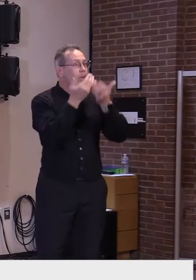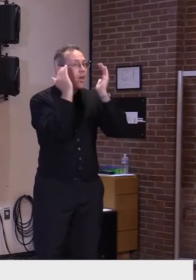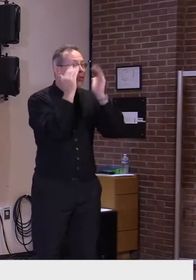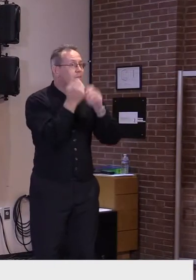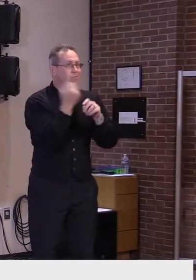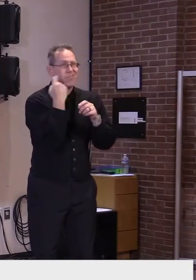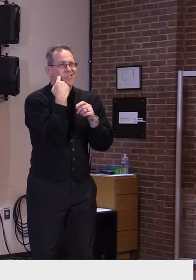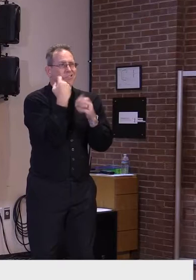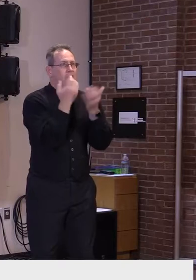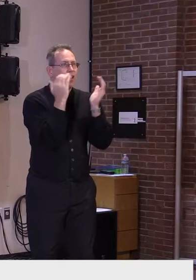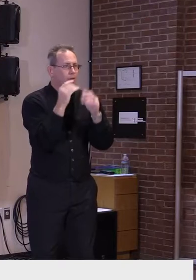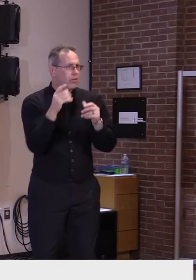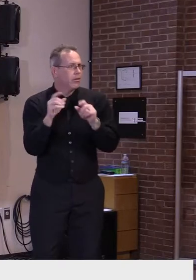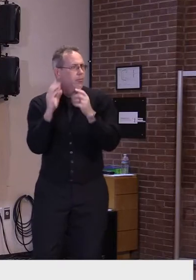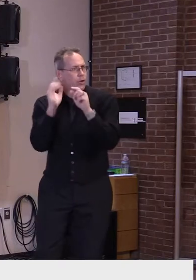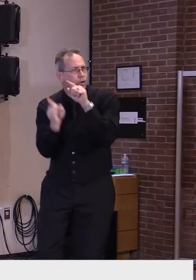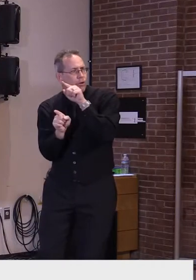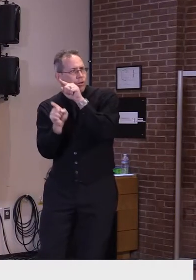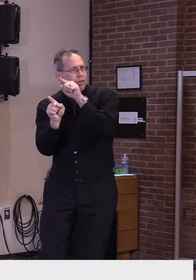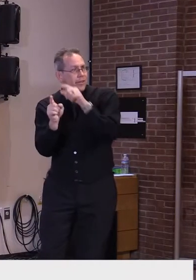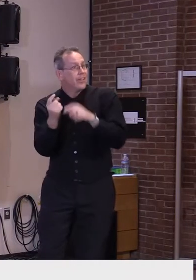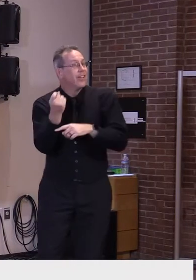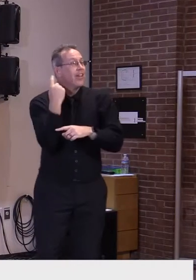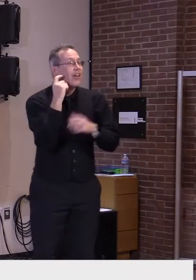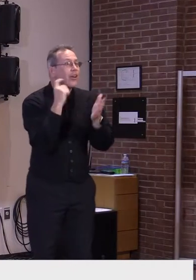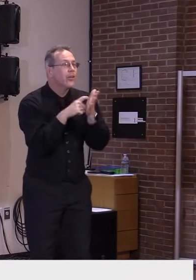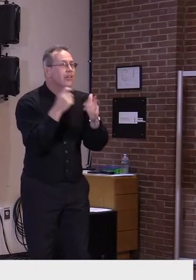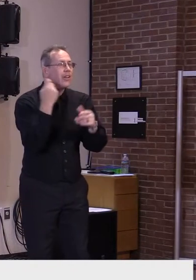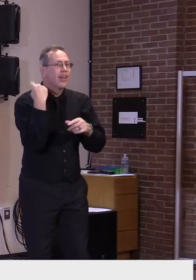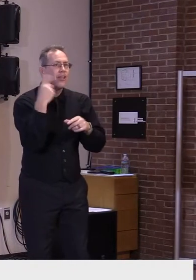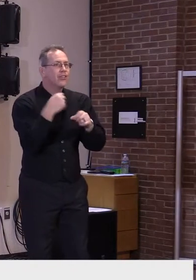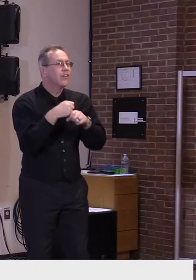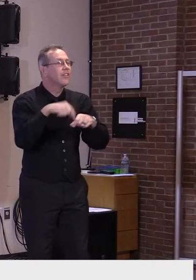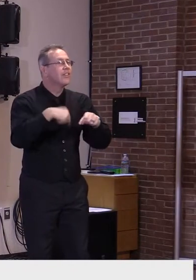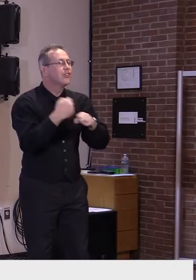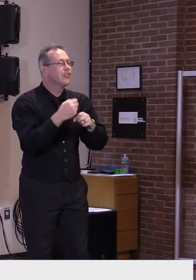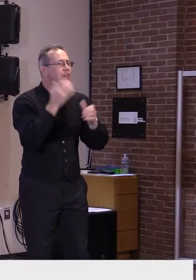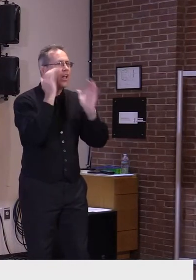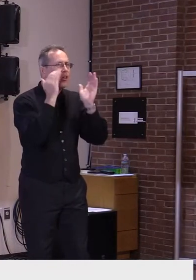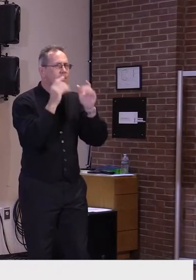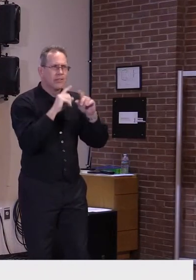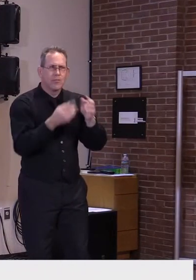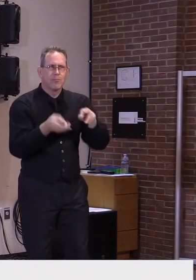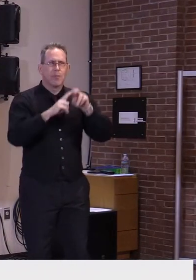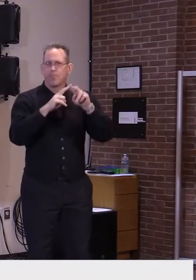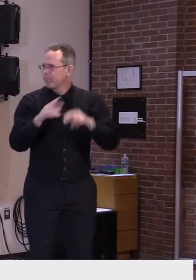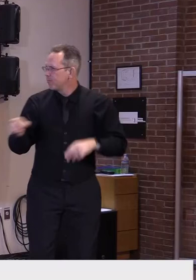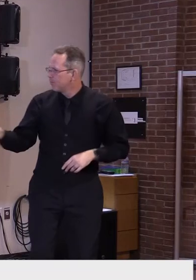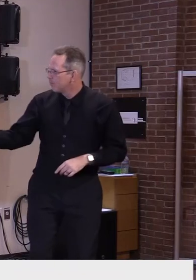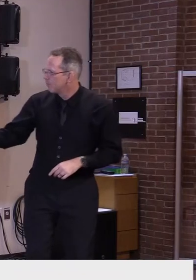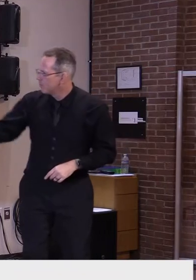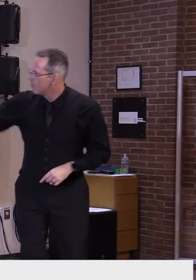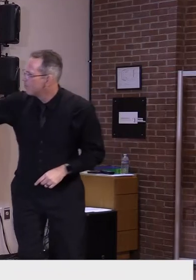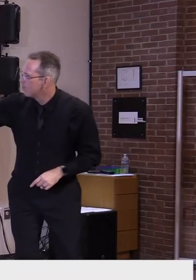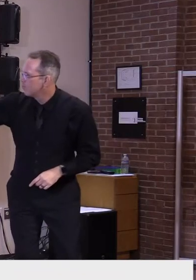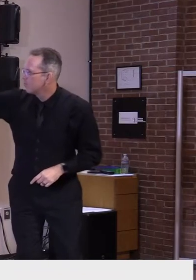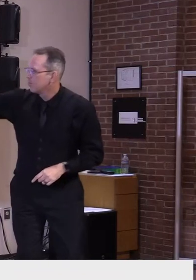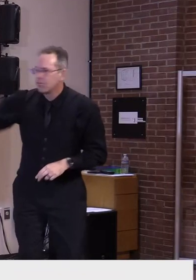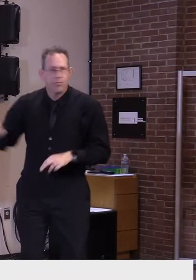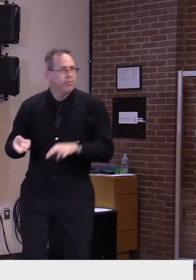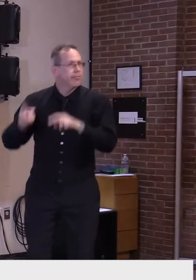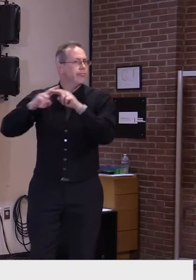after Halloween, both last year and this year, we saw an increase in cases here in Vermont. But when you look at last year for